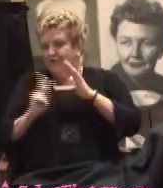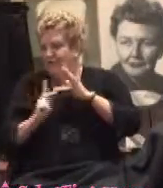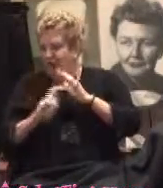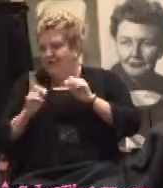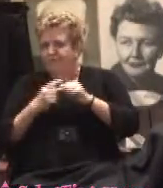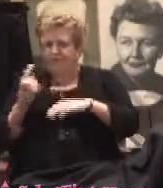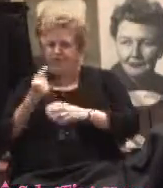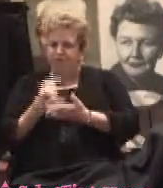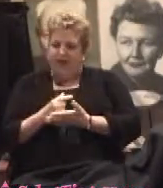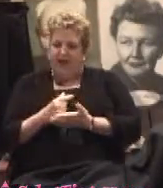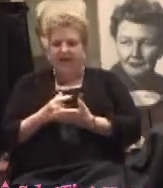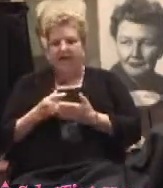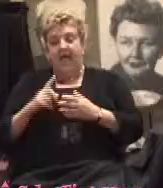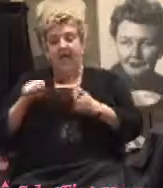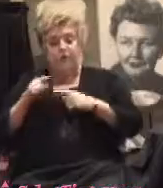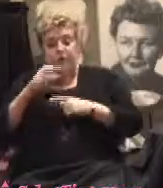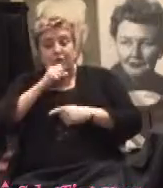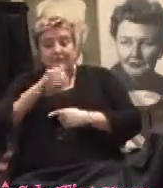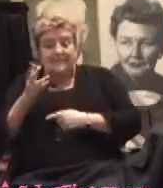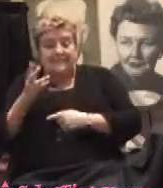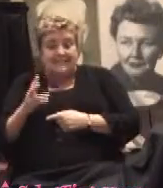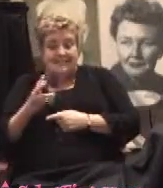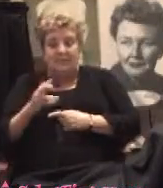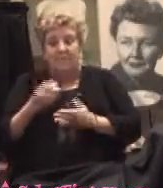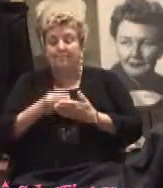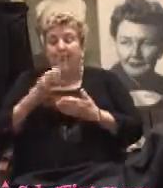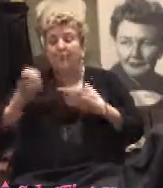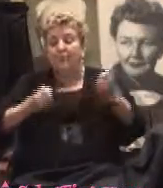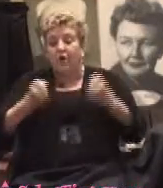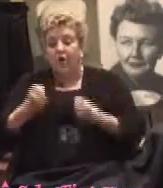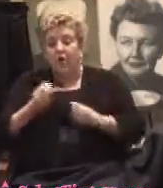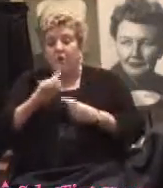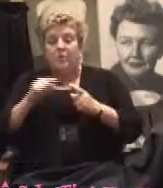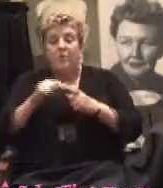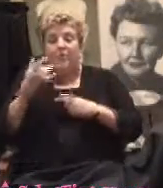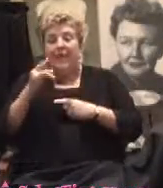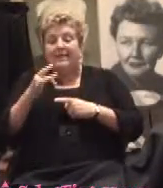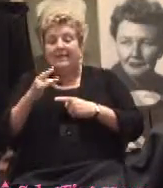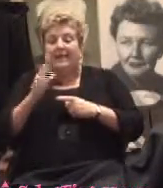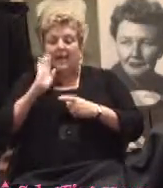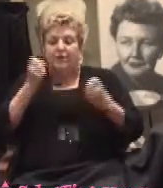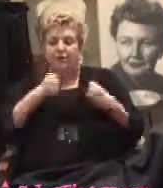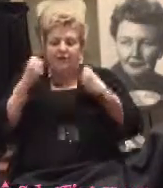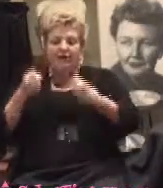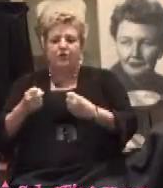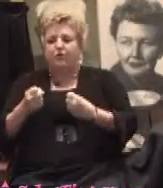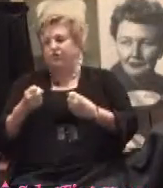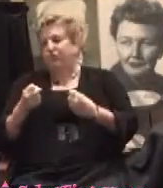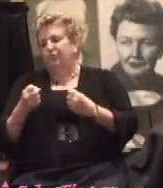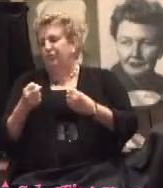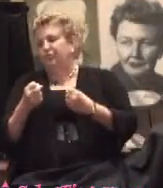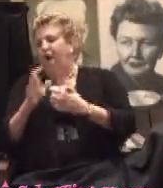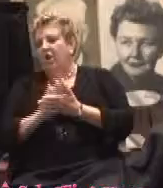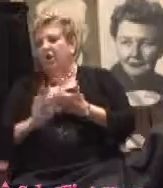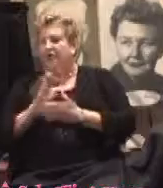you're 16, I'll buy you a car. And when you're 18, I'll take you to college, baby. I'm going to be your dad forever.